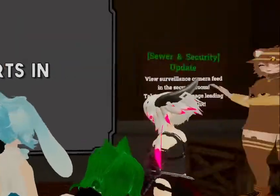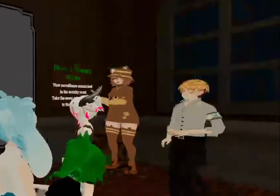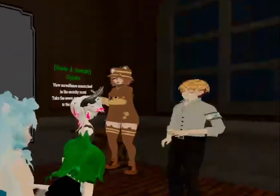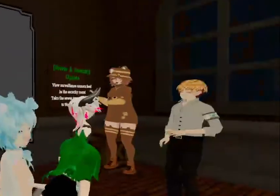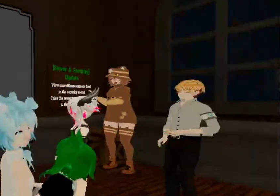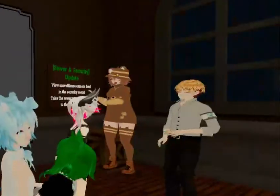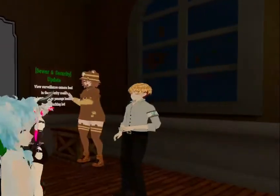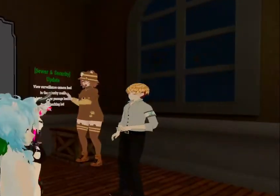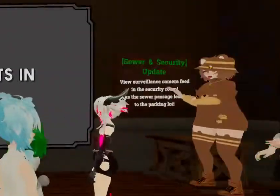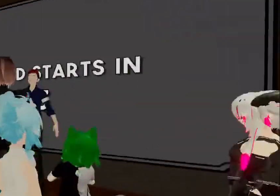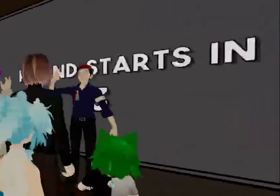like.